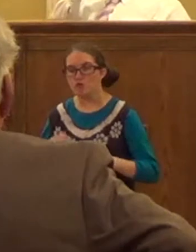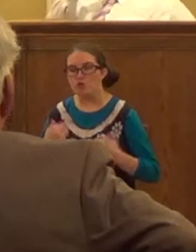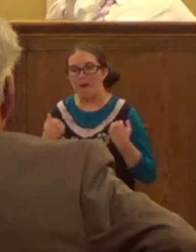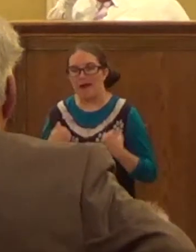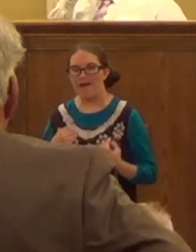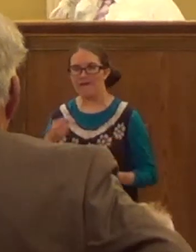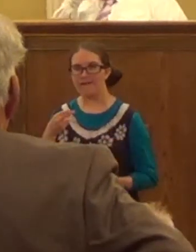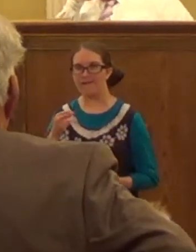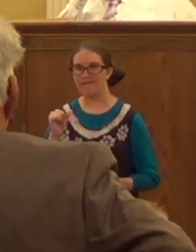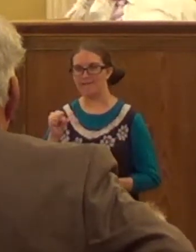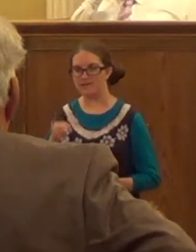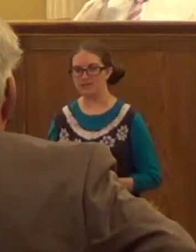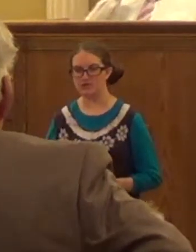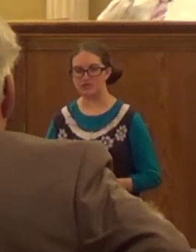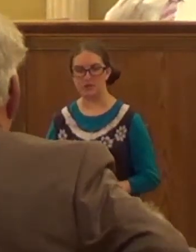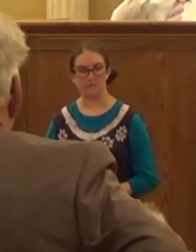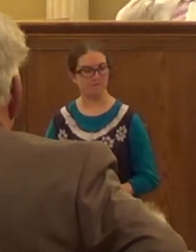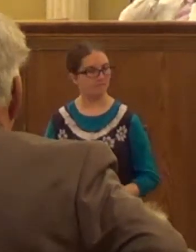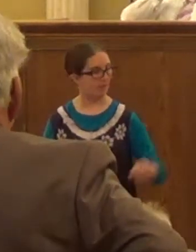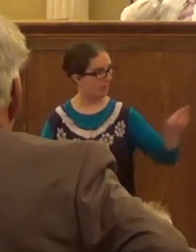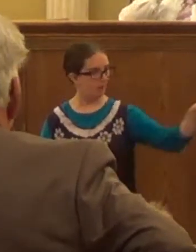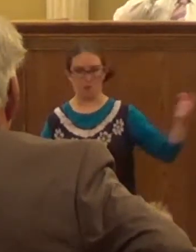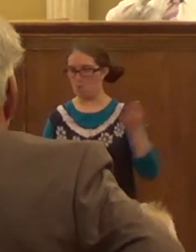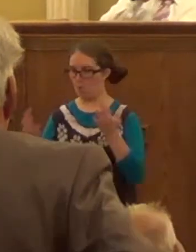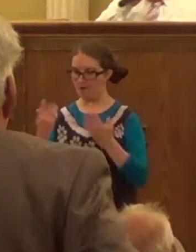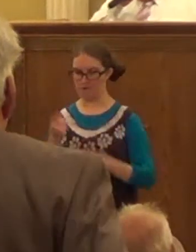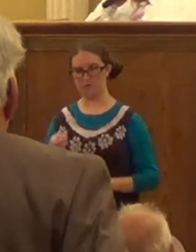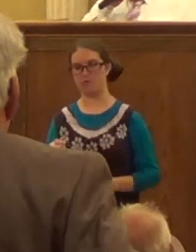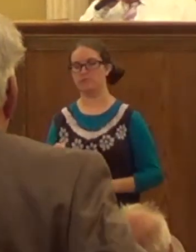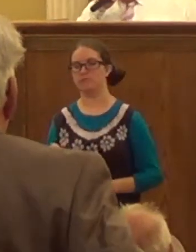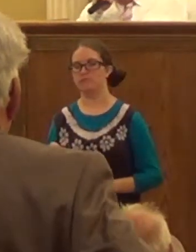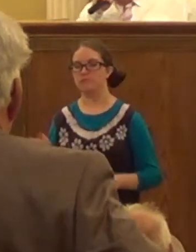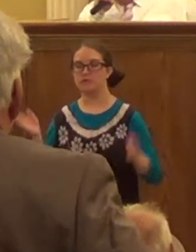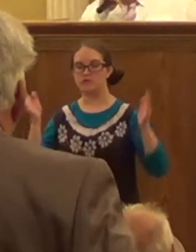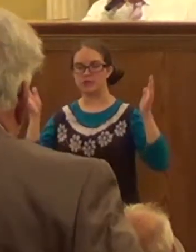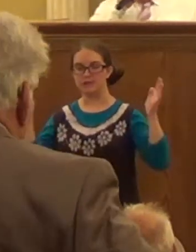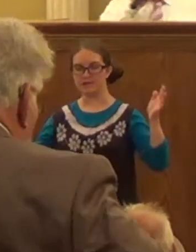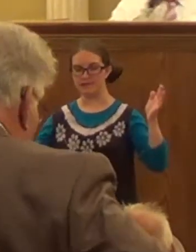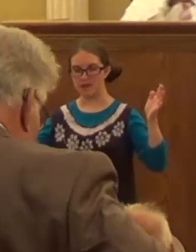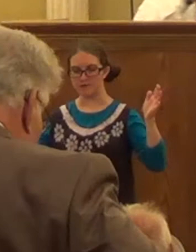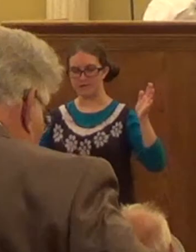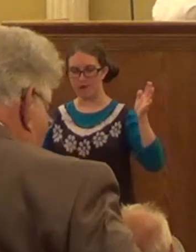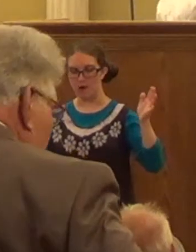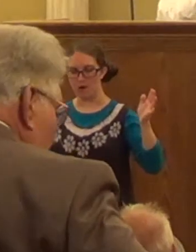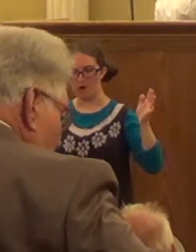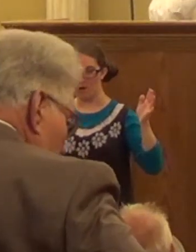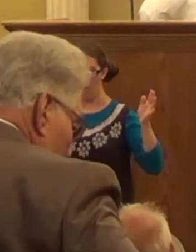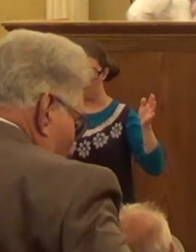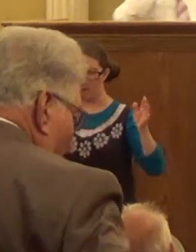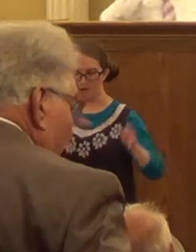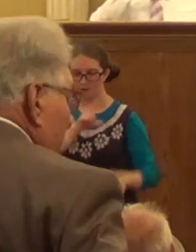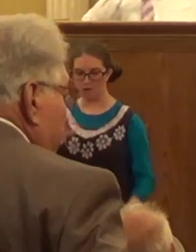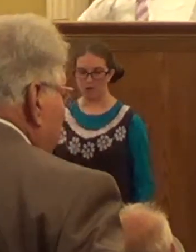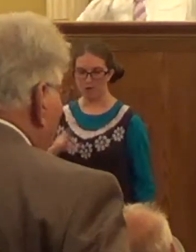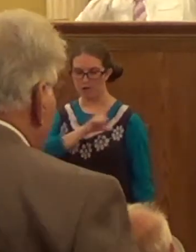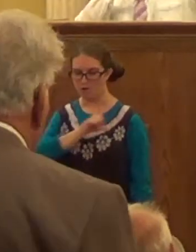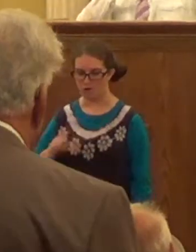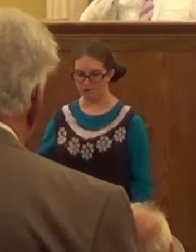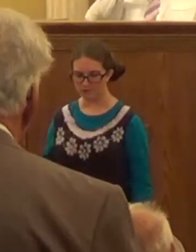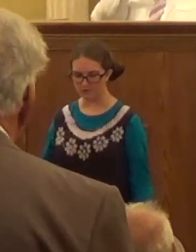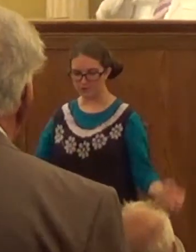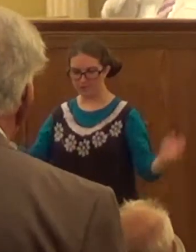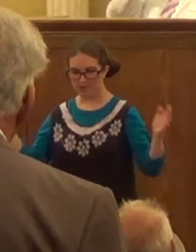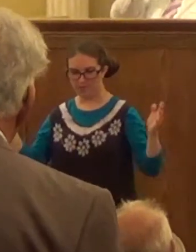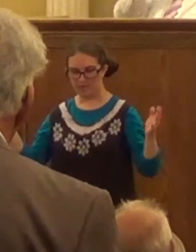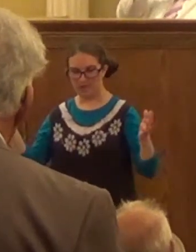a Hagar off in the distance waiting on you? He come close to you, to see. My Lord, my Lord,